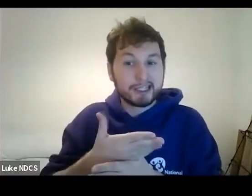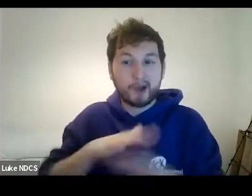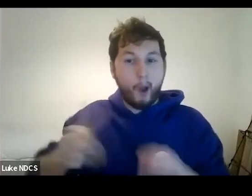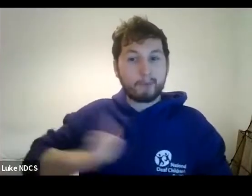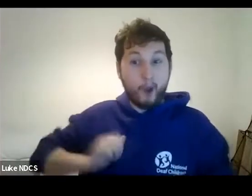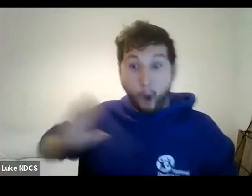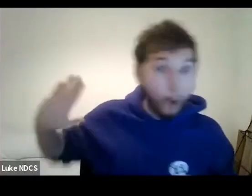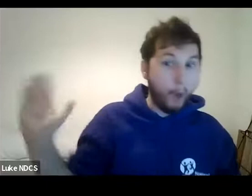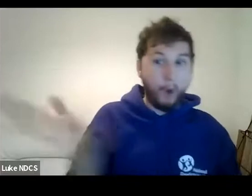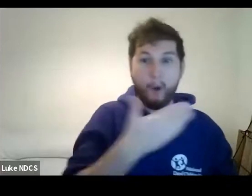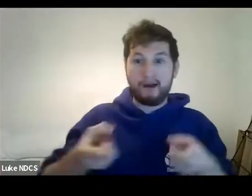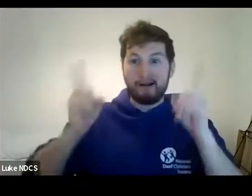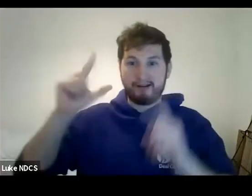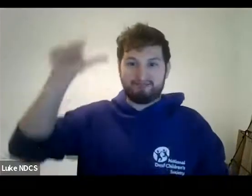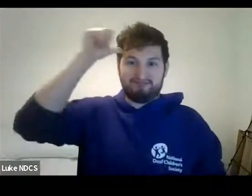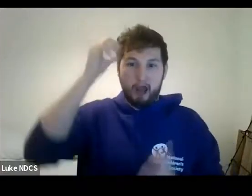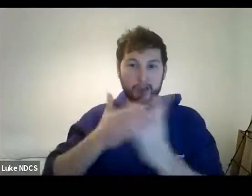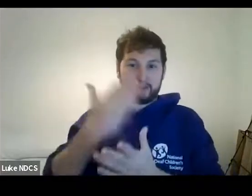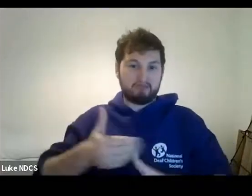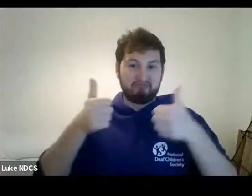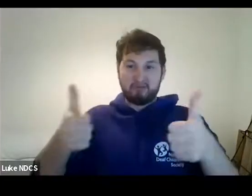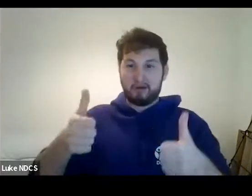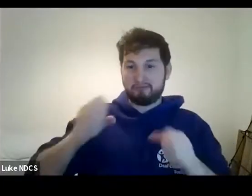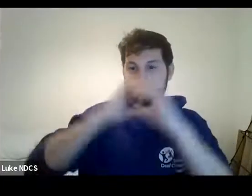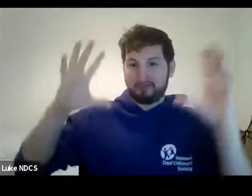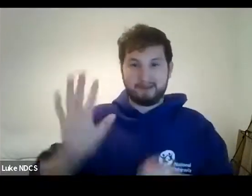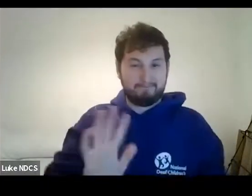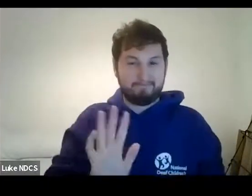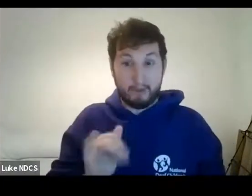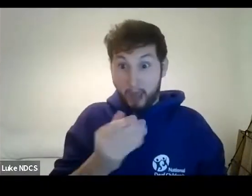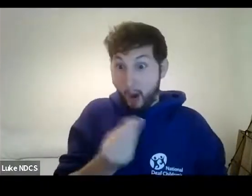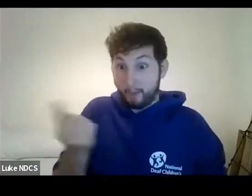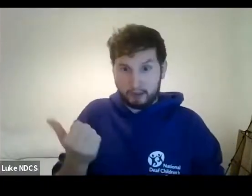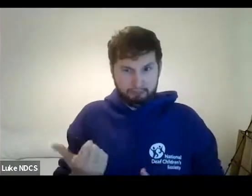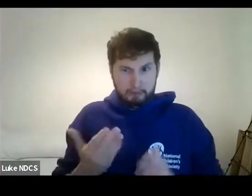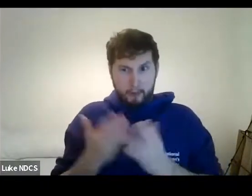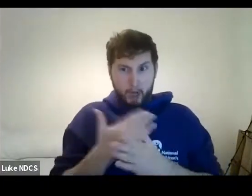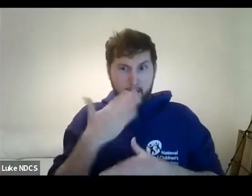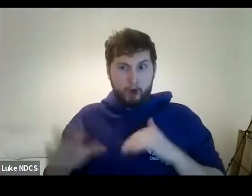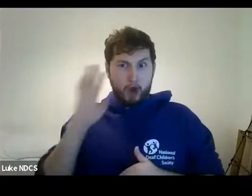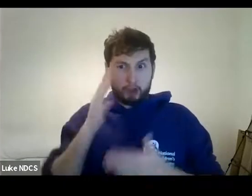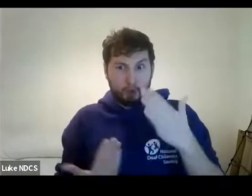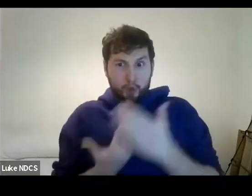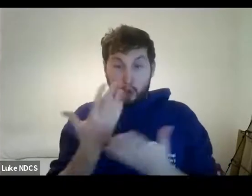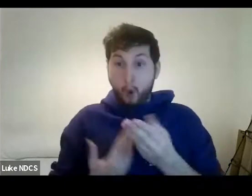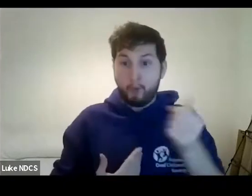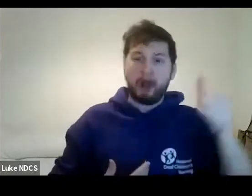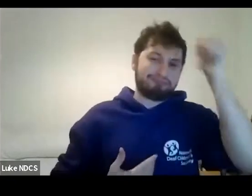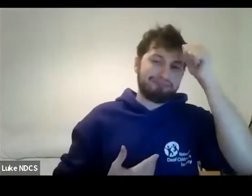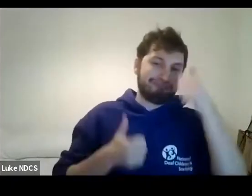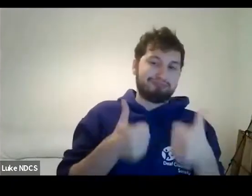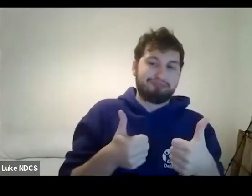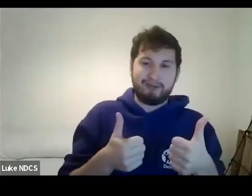And of course, it might be that your boss doesn't know anything about Access to Work. We can't assume that all employers will be familiar with the Access to Work